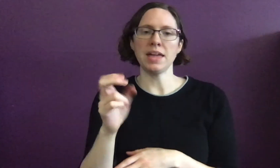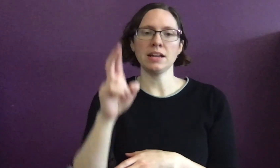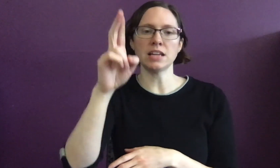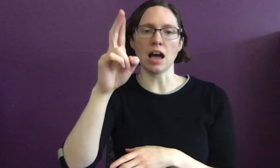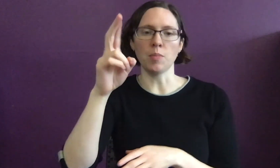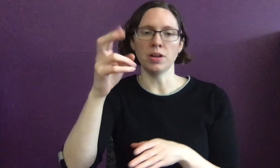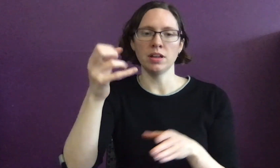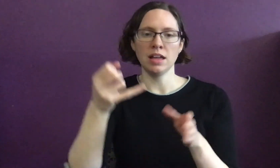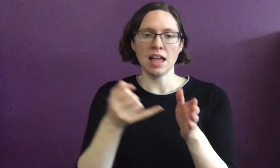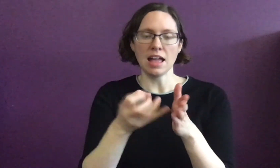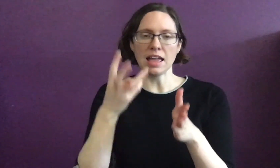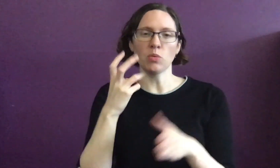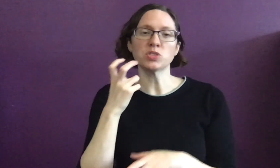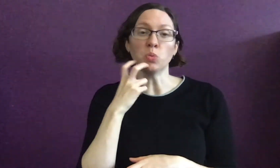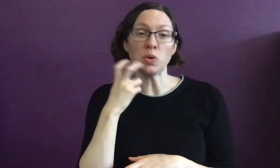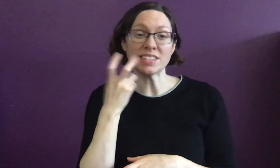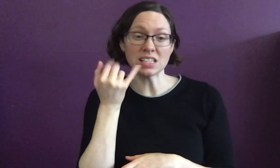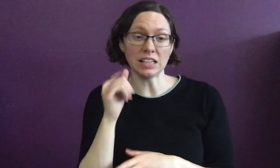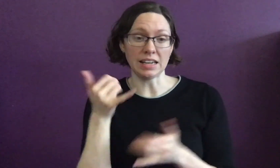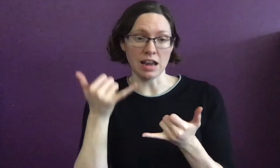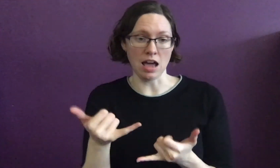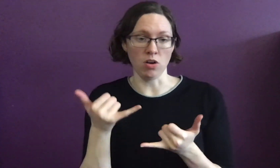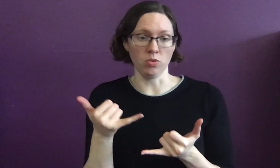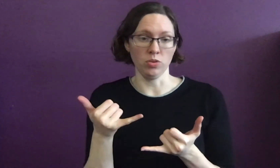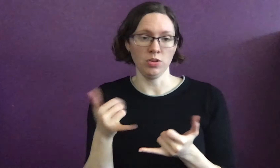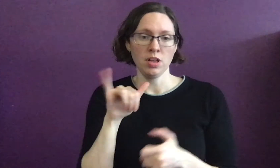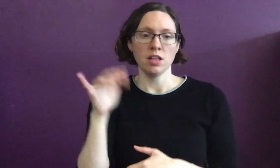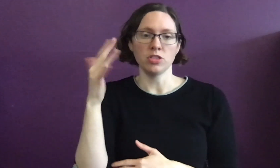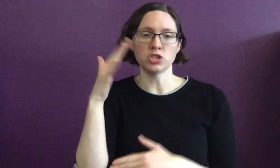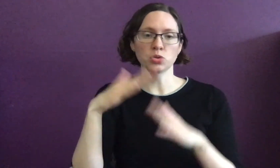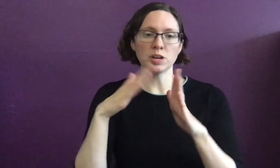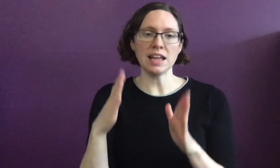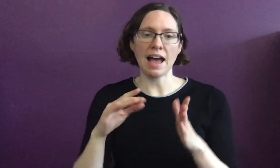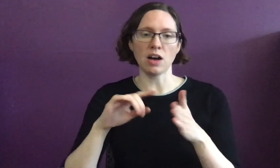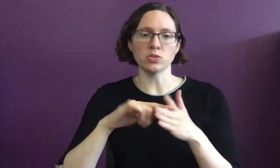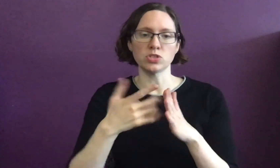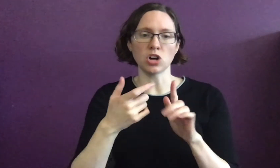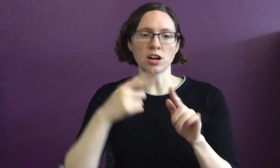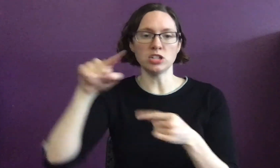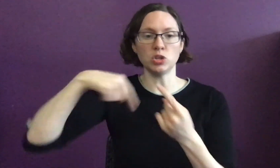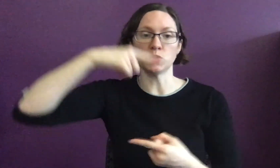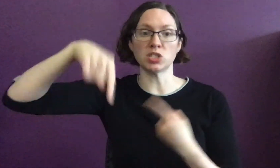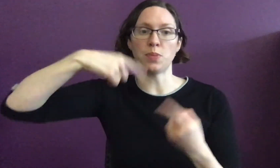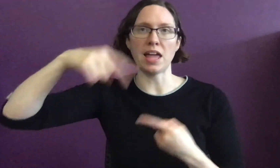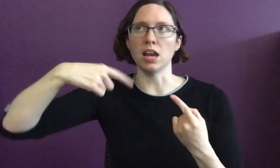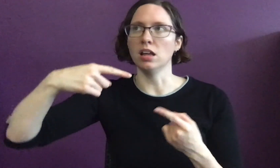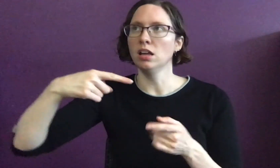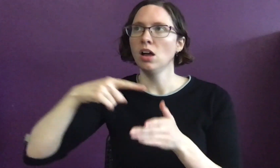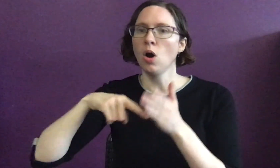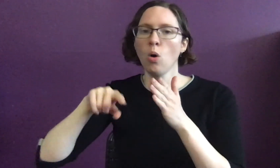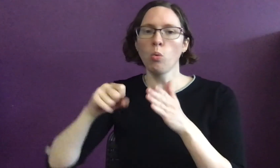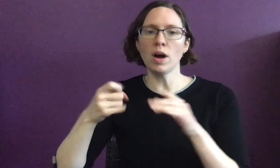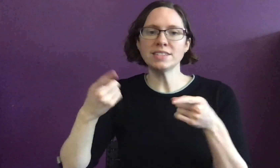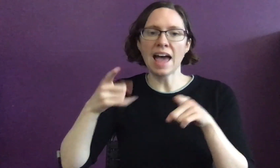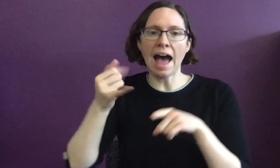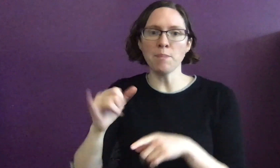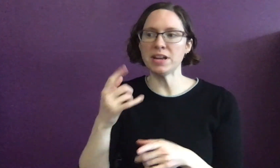picked up. It was whistling now. The tree house started to spin. "What's